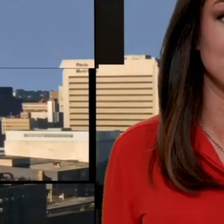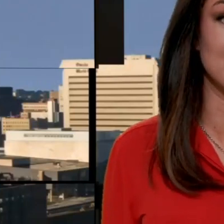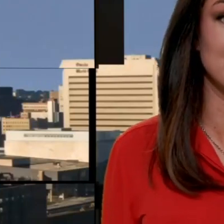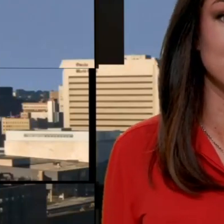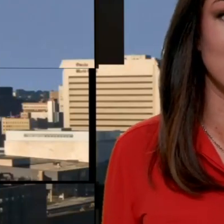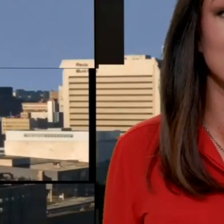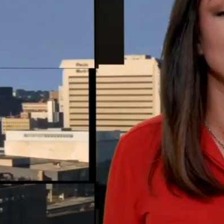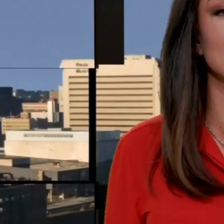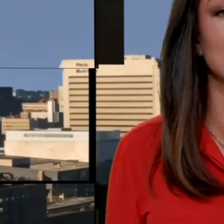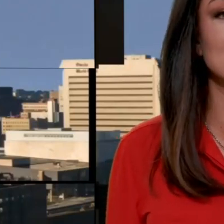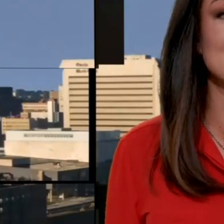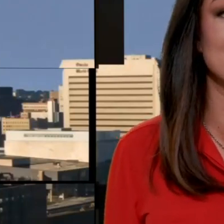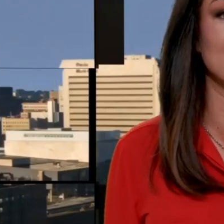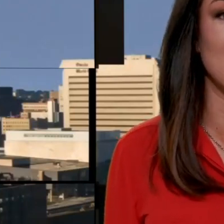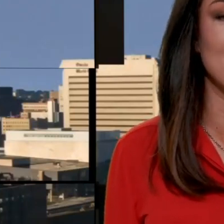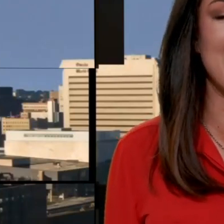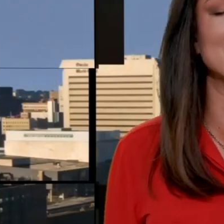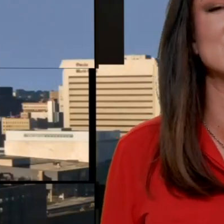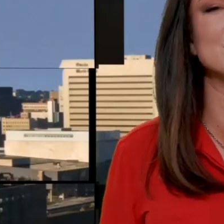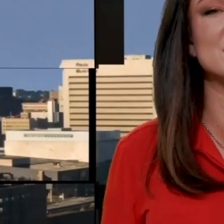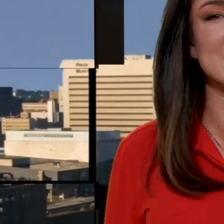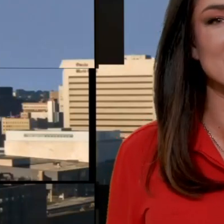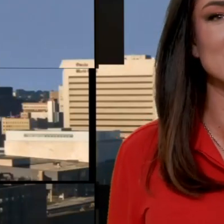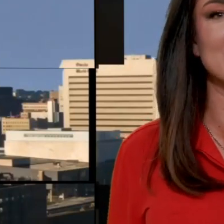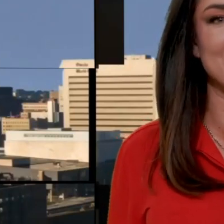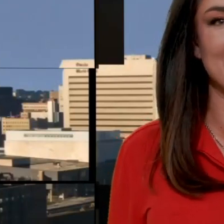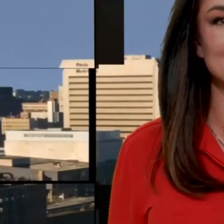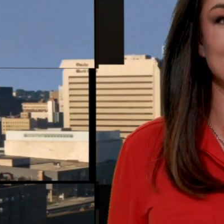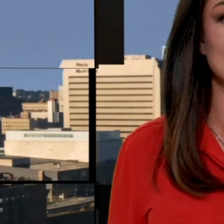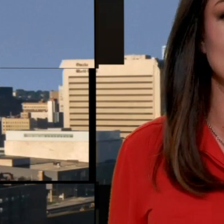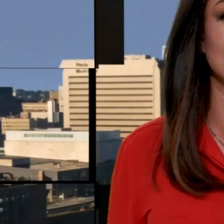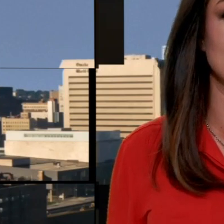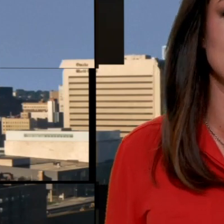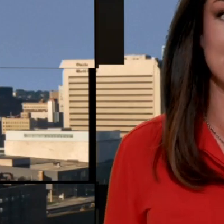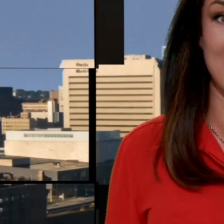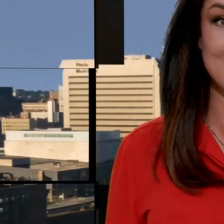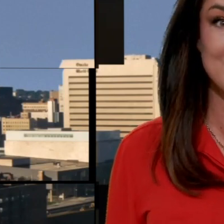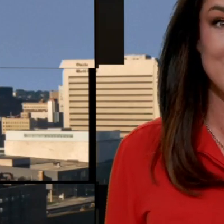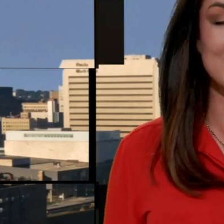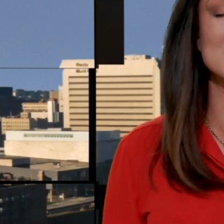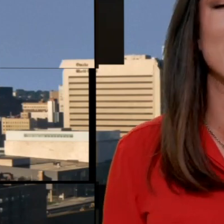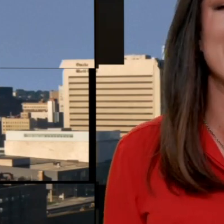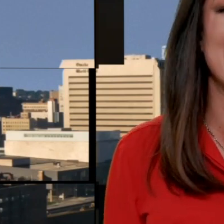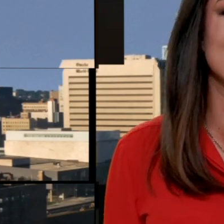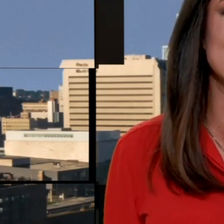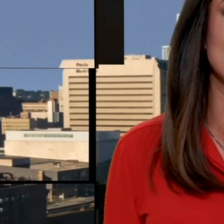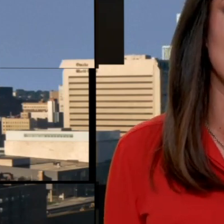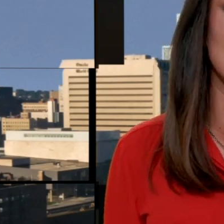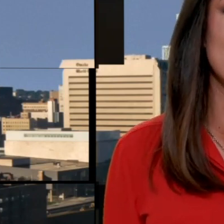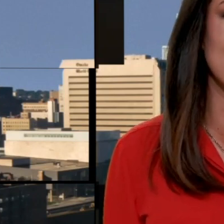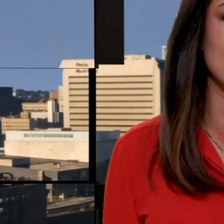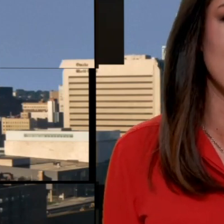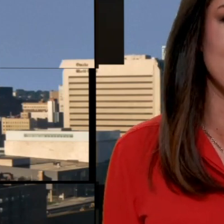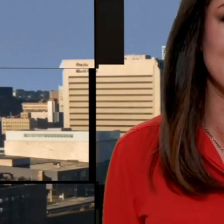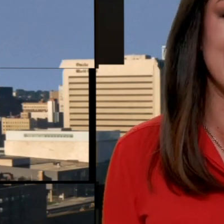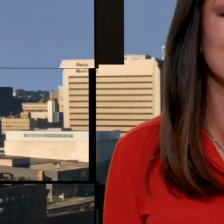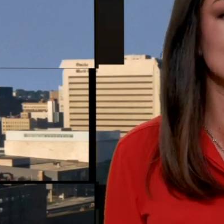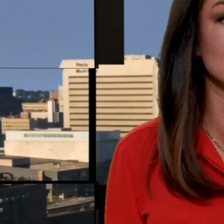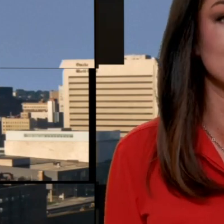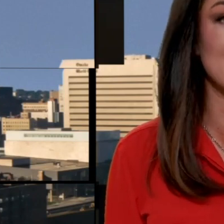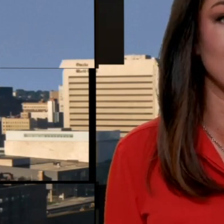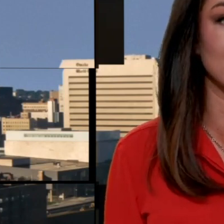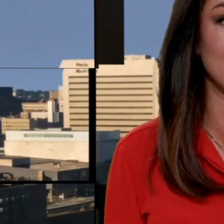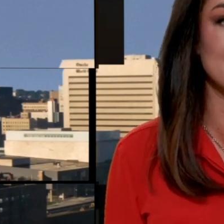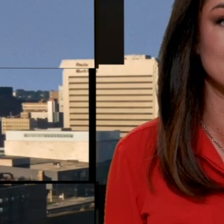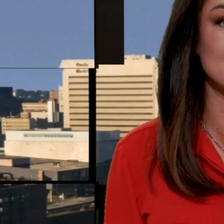Studies show children who grow up with books in their home have a substantial advantage over children who do not, which is why every year our parent company and